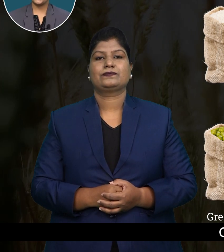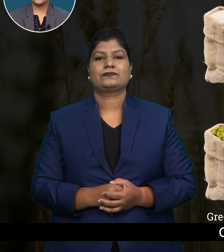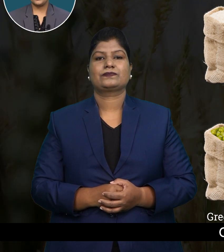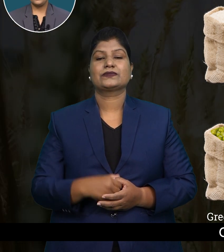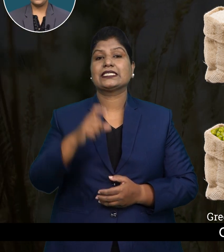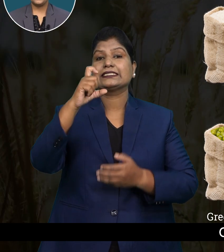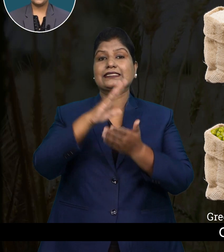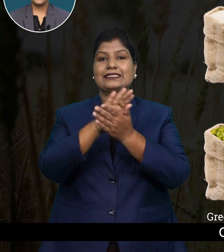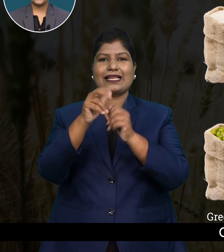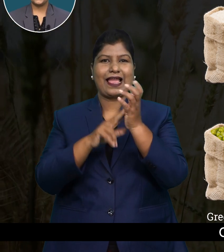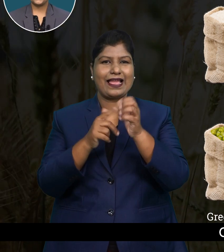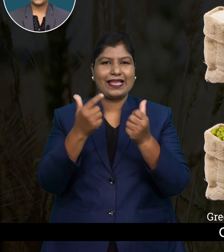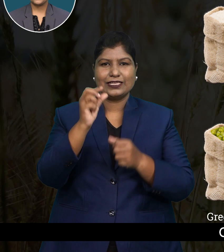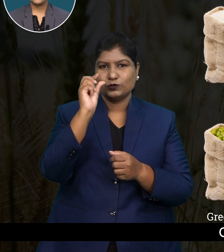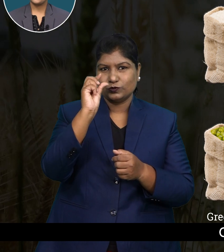chana dal,